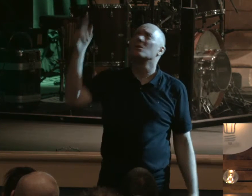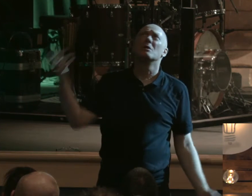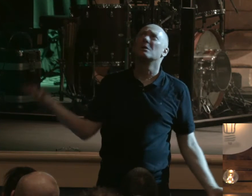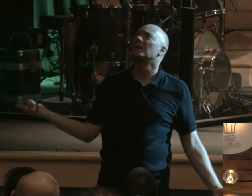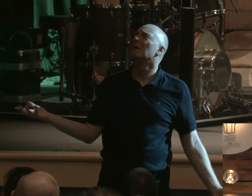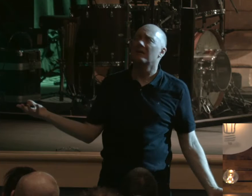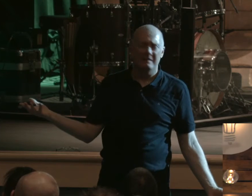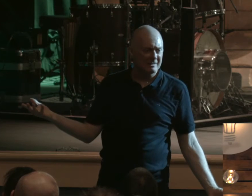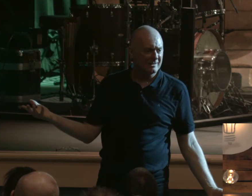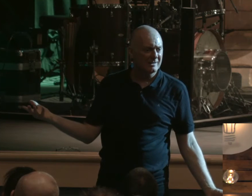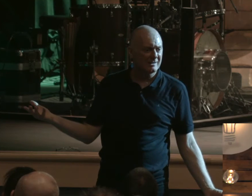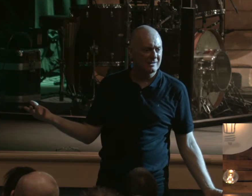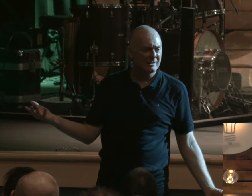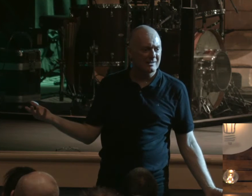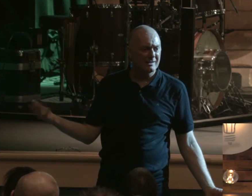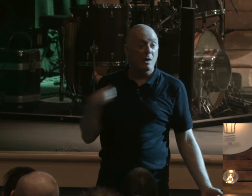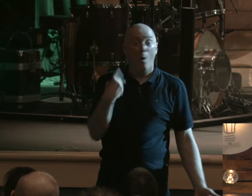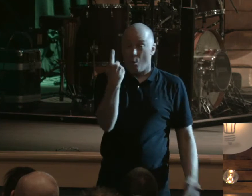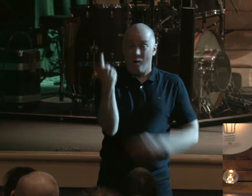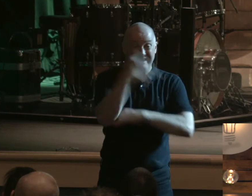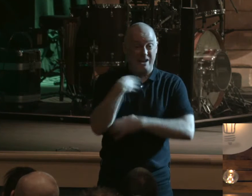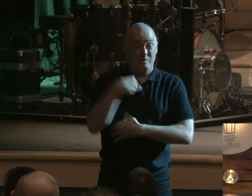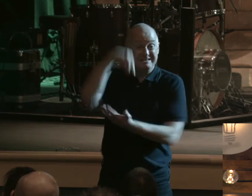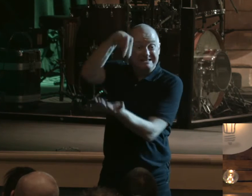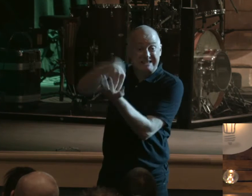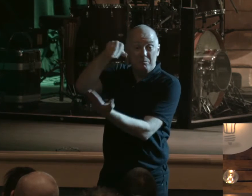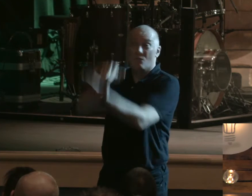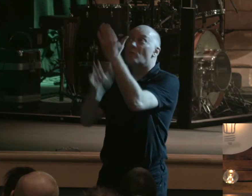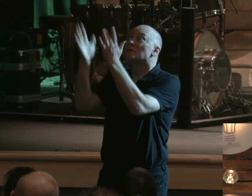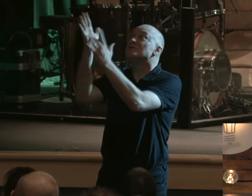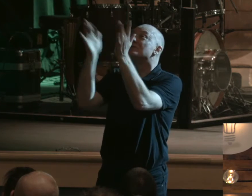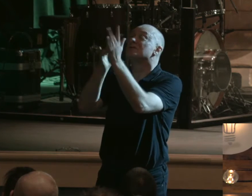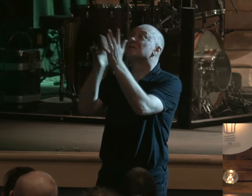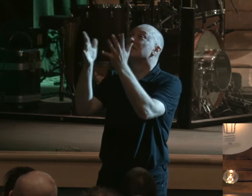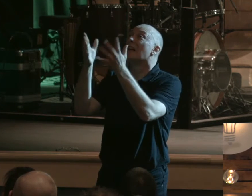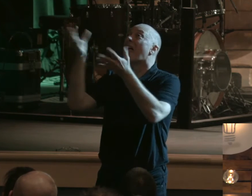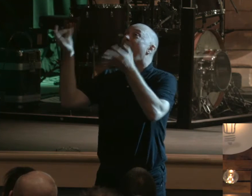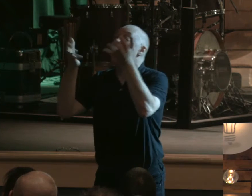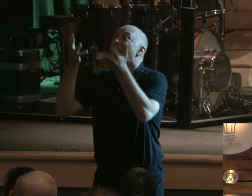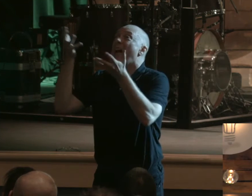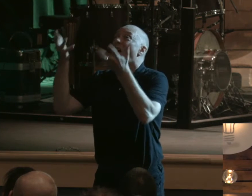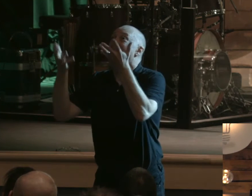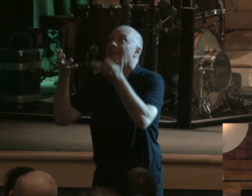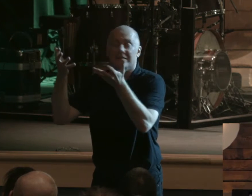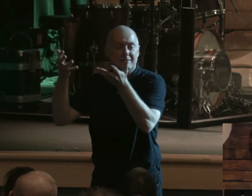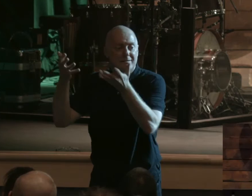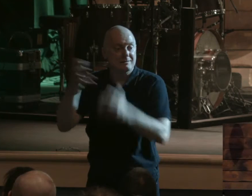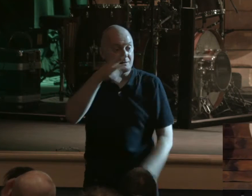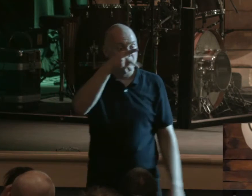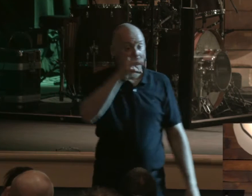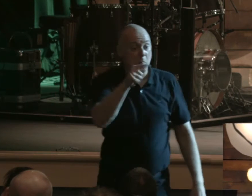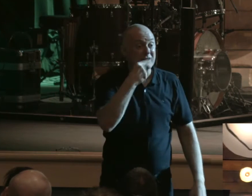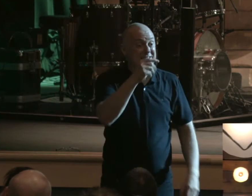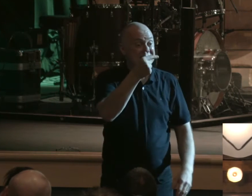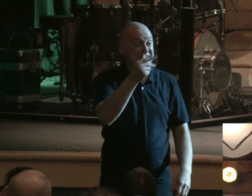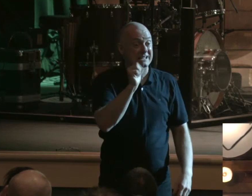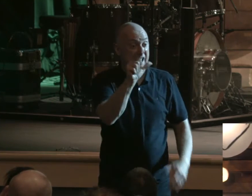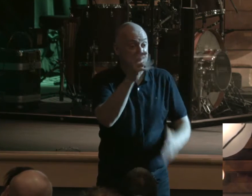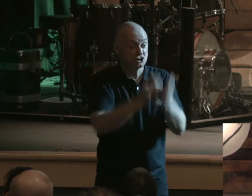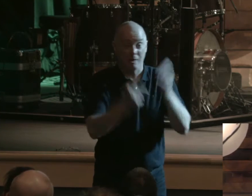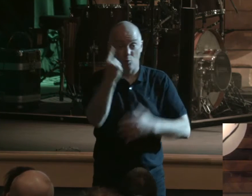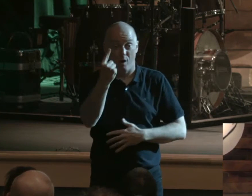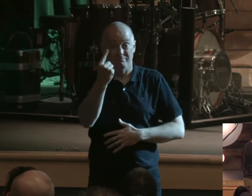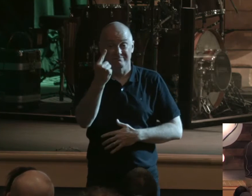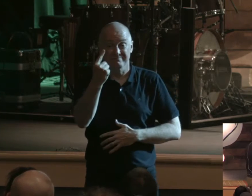Lord who will make us give an account of what we did with his word and his glory. This is why Paul says in Galatians chapter 1 on this